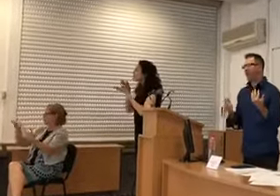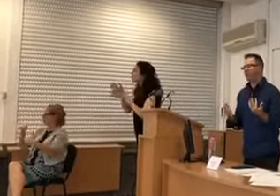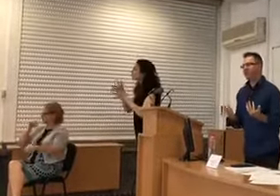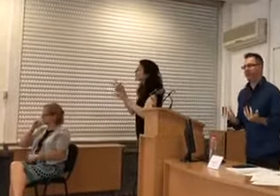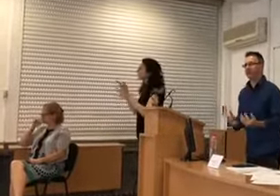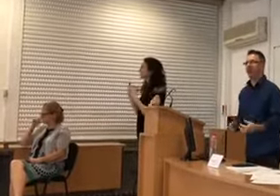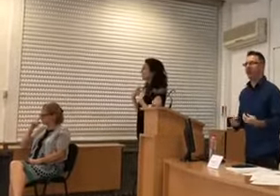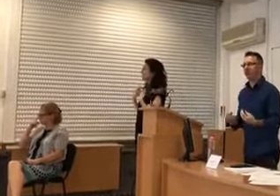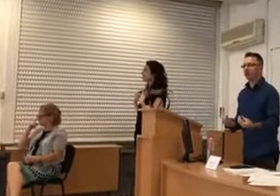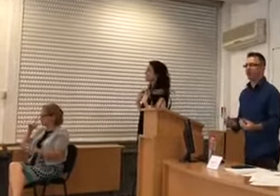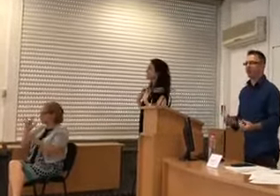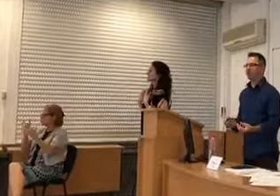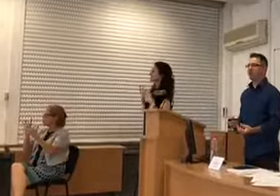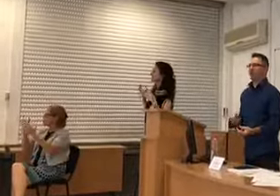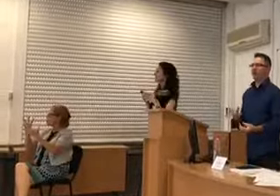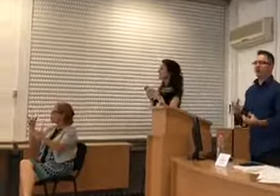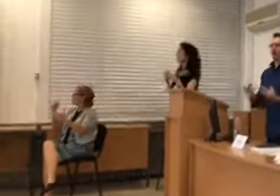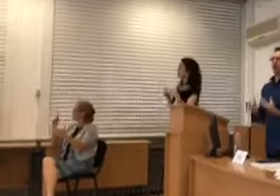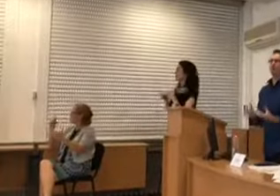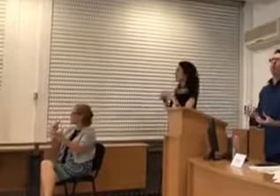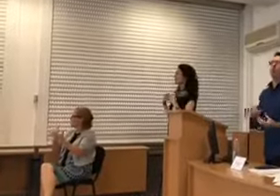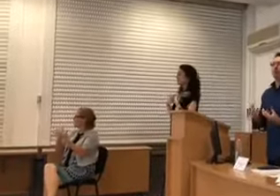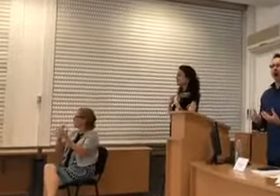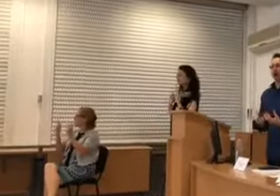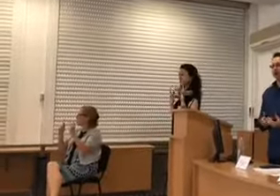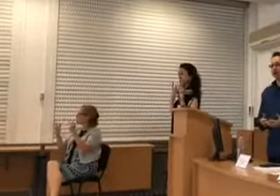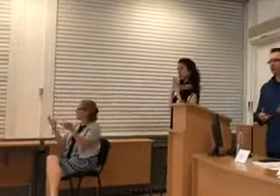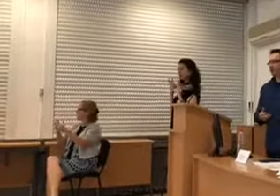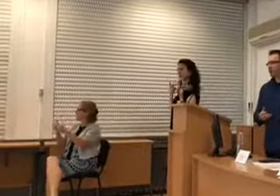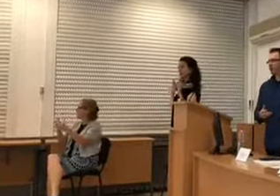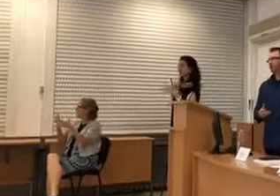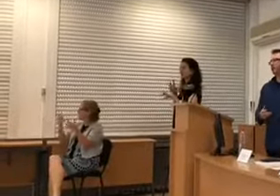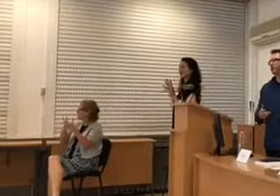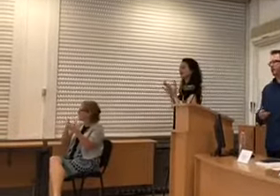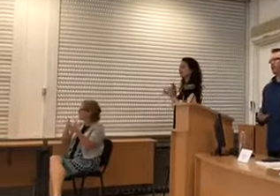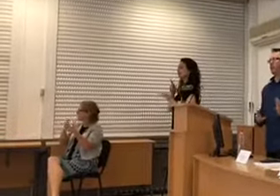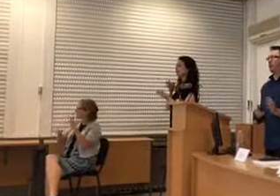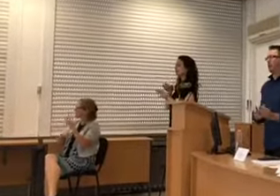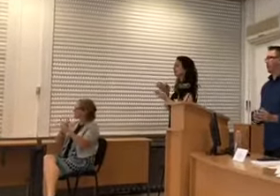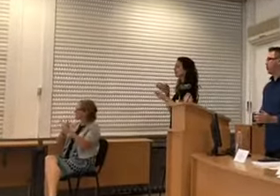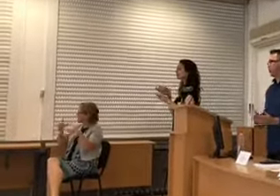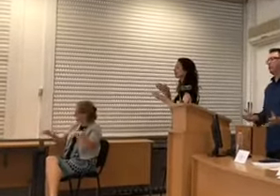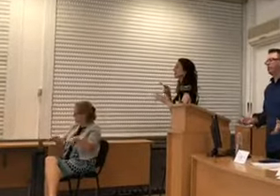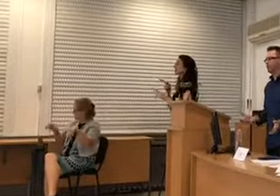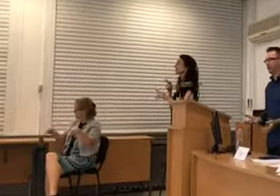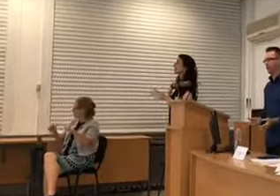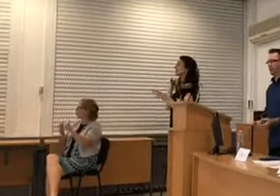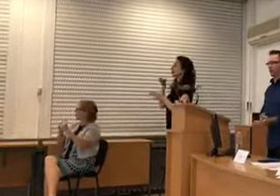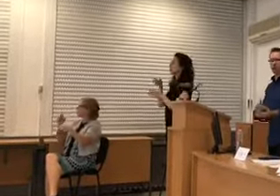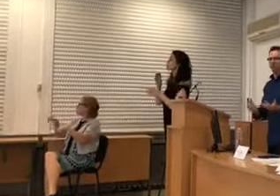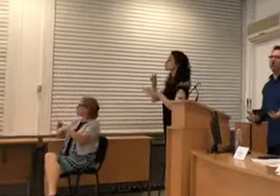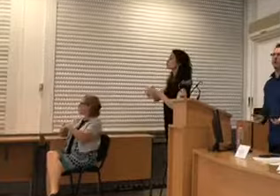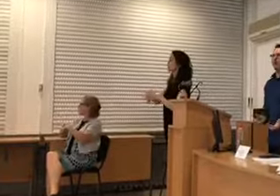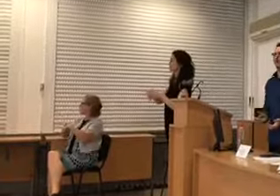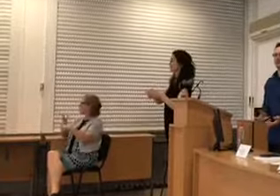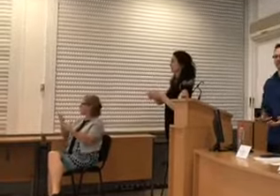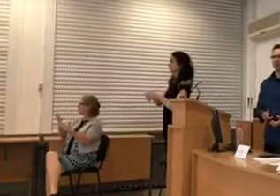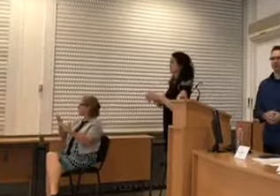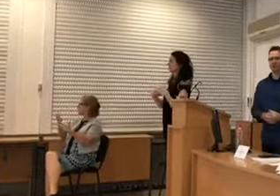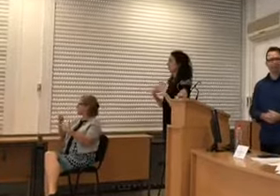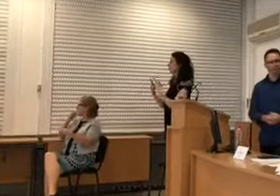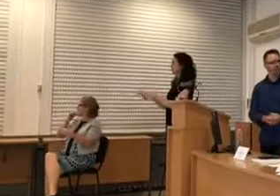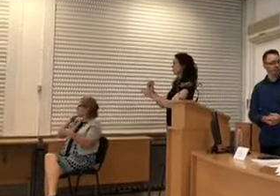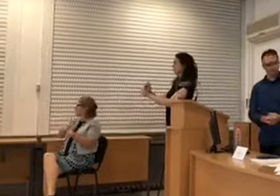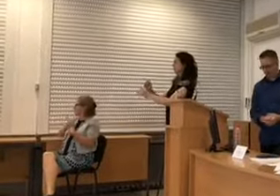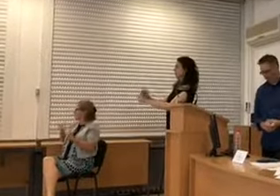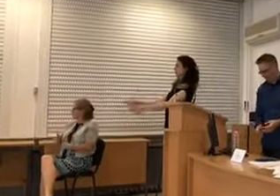the websites helped people to combine this kind of activity with normal job, with normal existence.